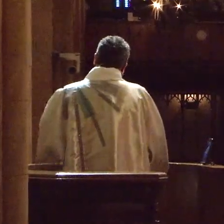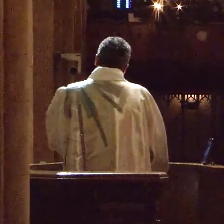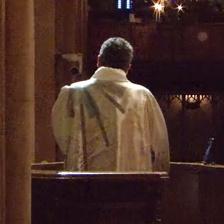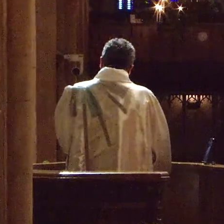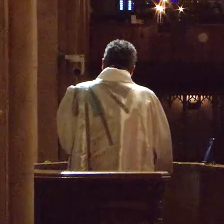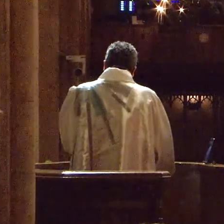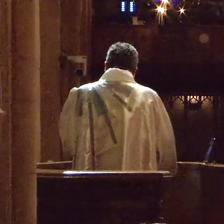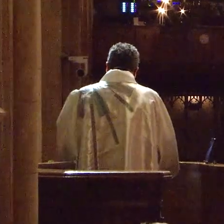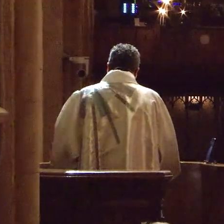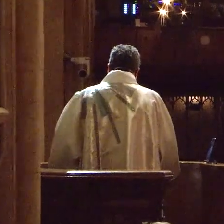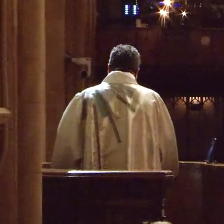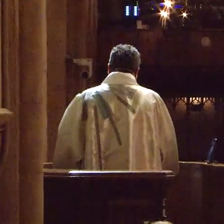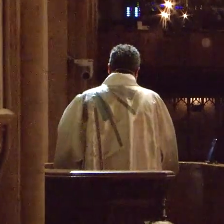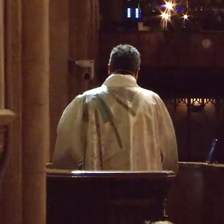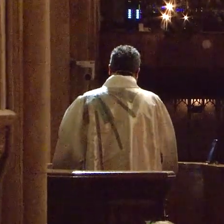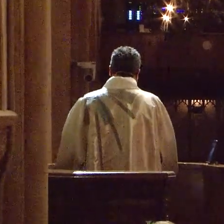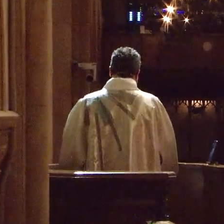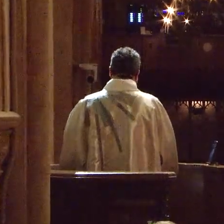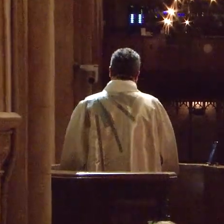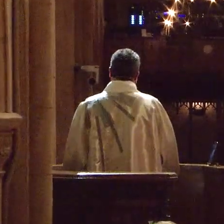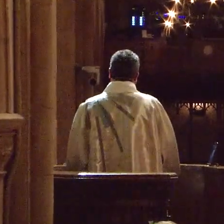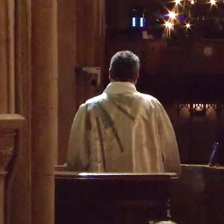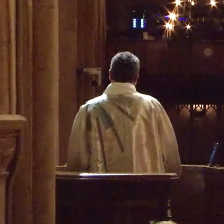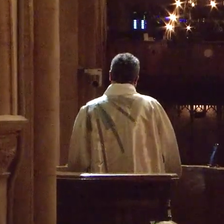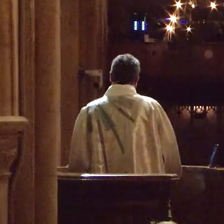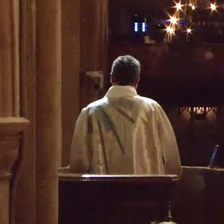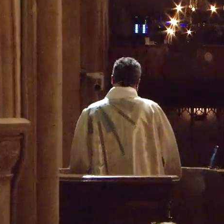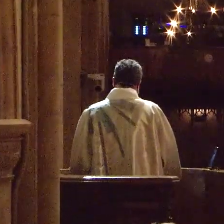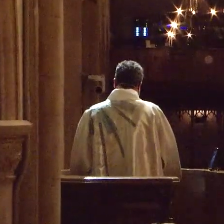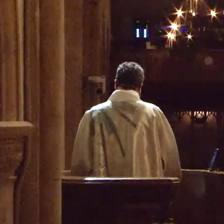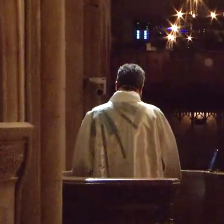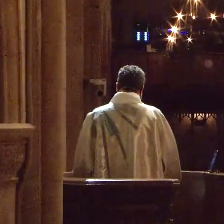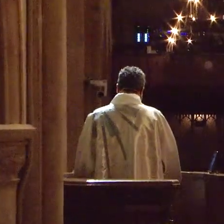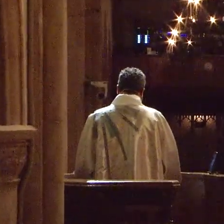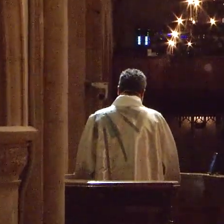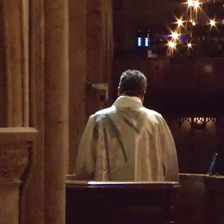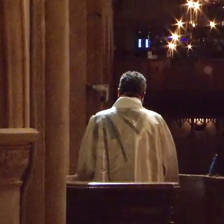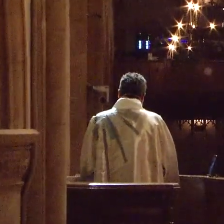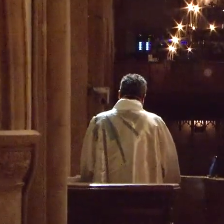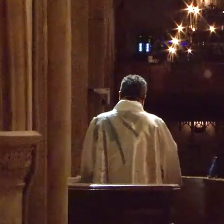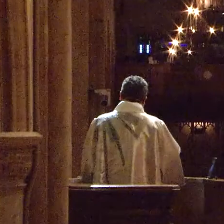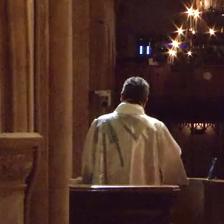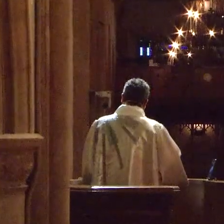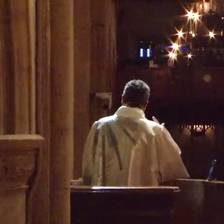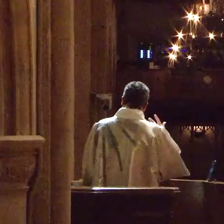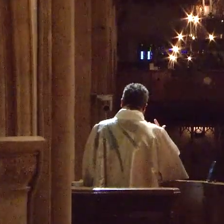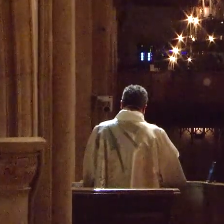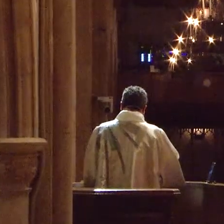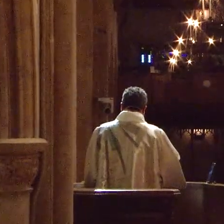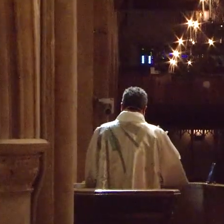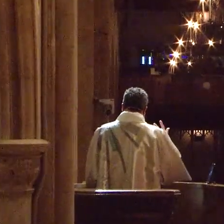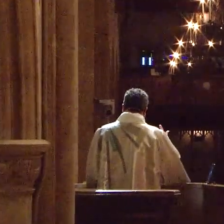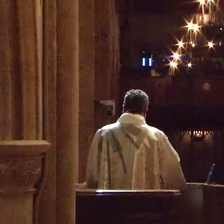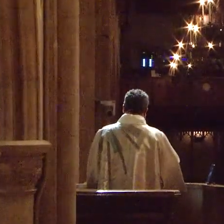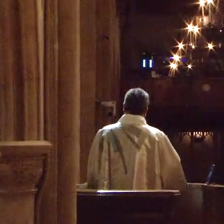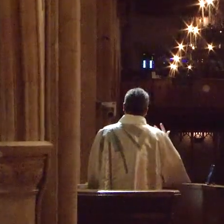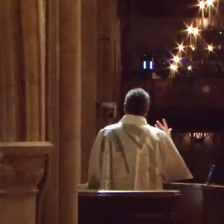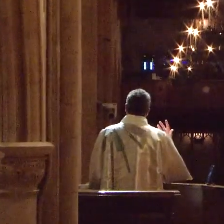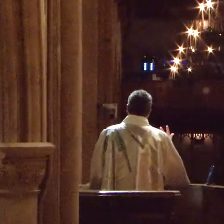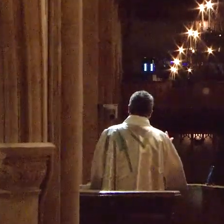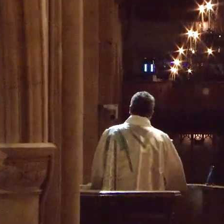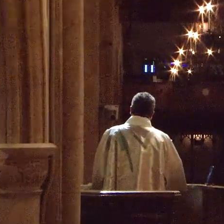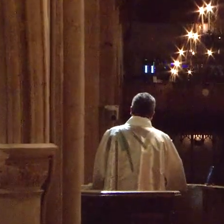We can only presume to imagine that Joseph and Mary arrived to the desolated town